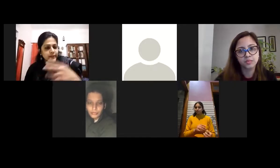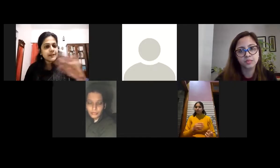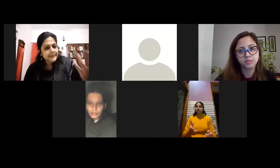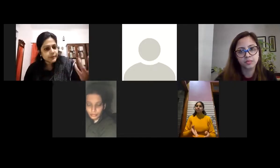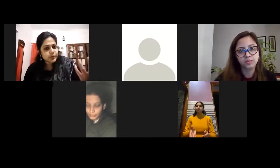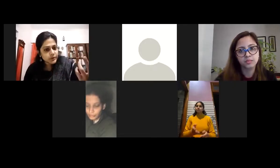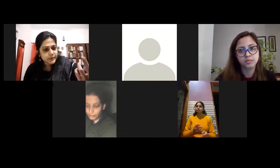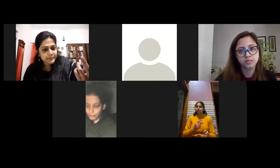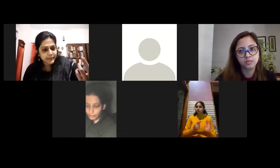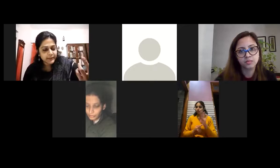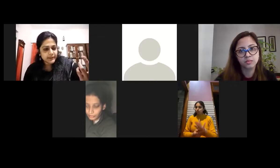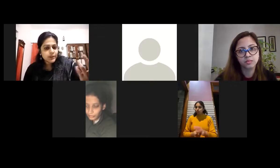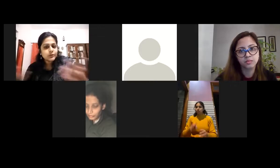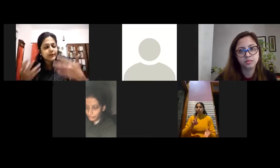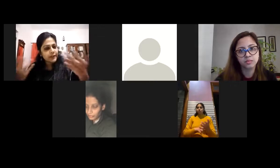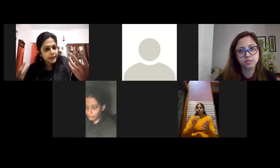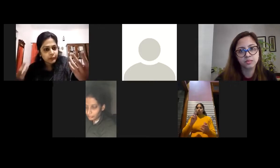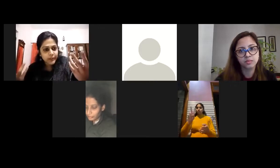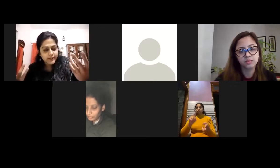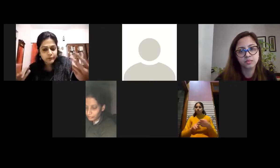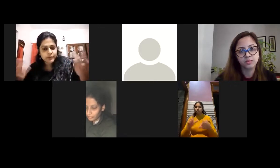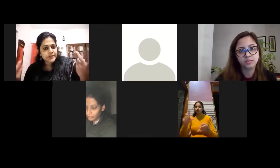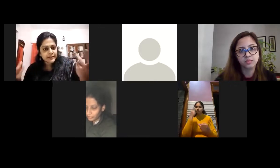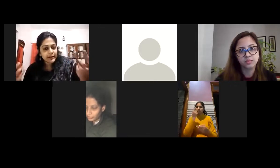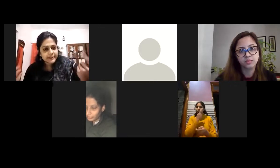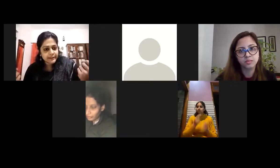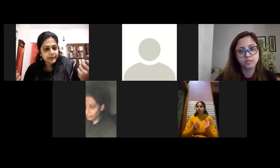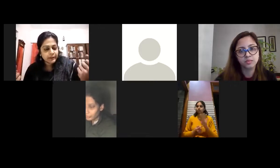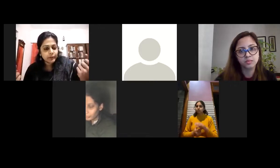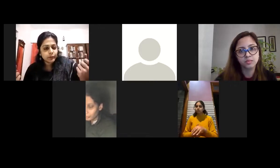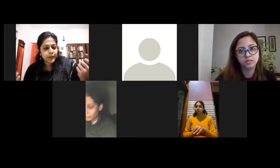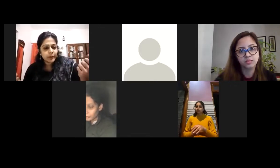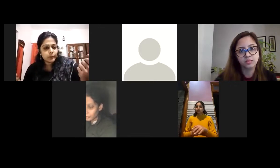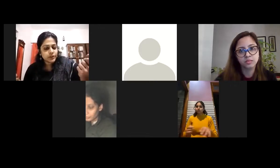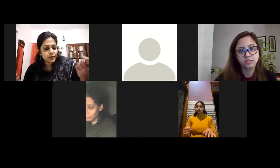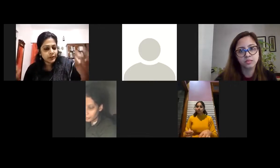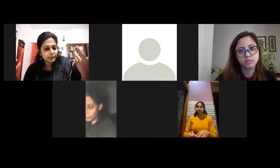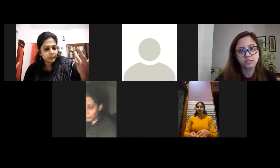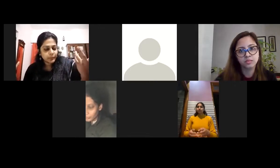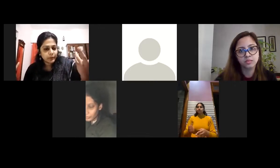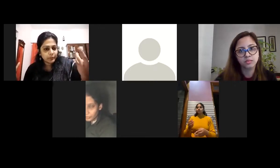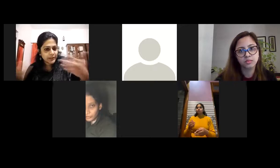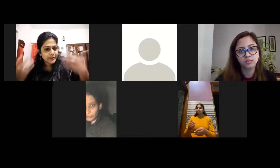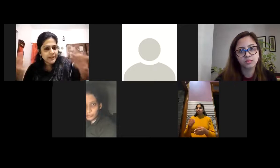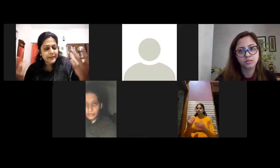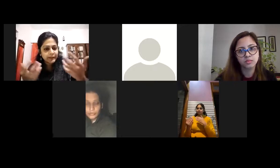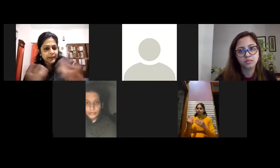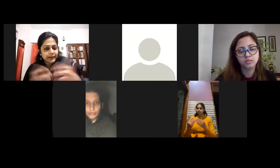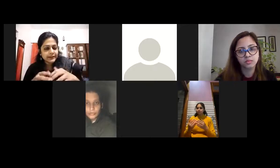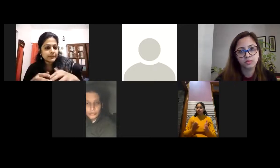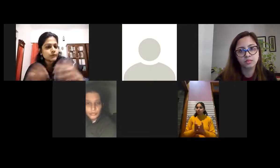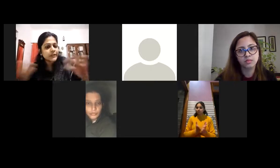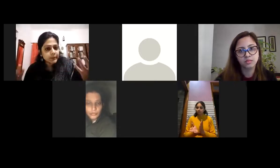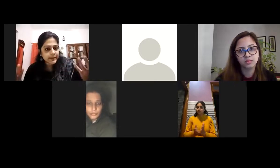novel subsequent to his blindness. So there are varied ways, for instance, the classical way in which it's been read